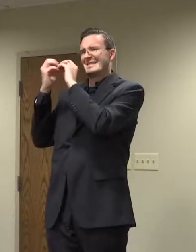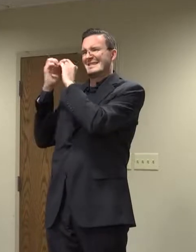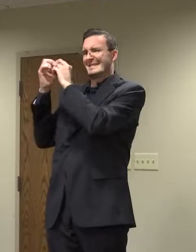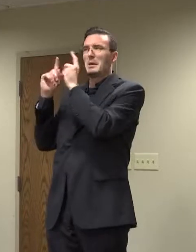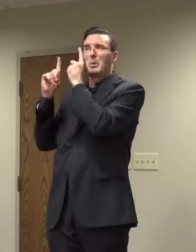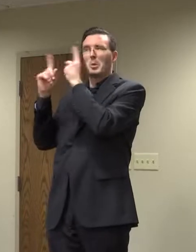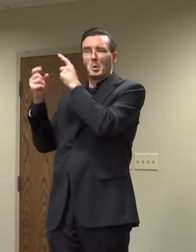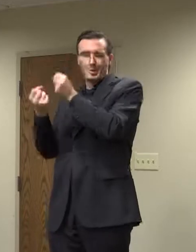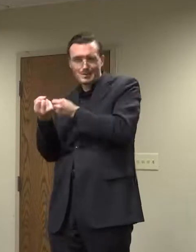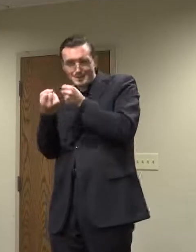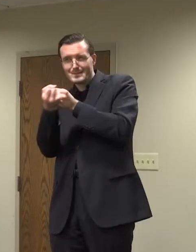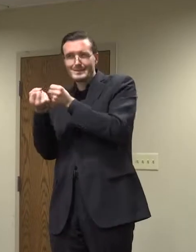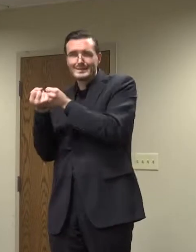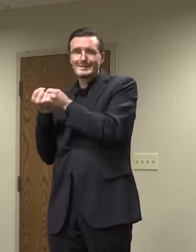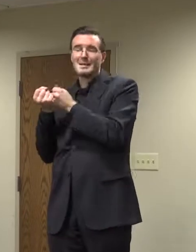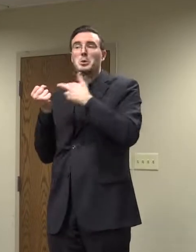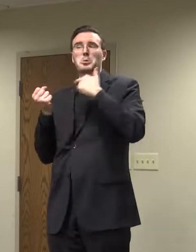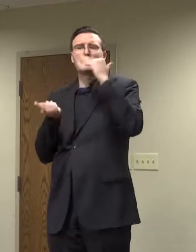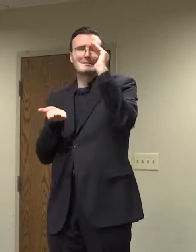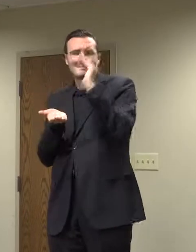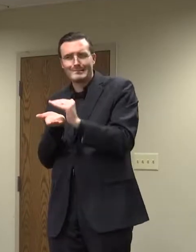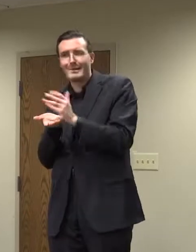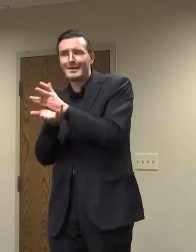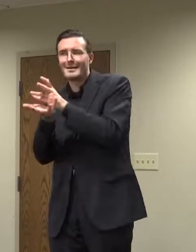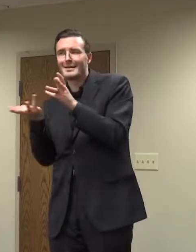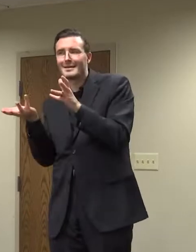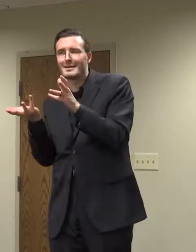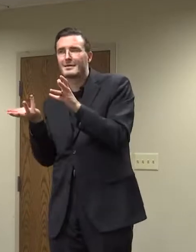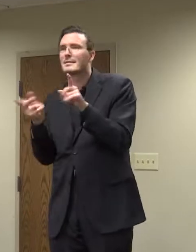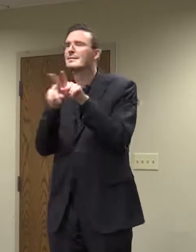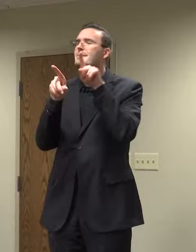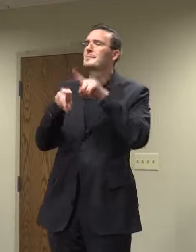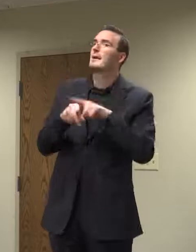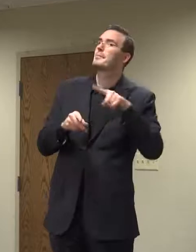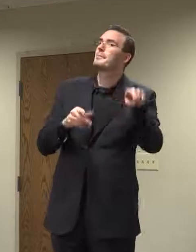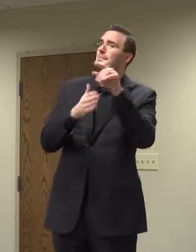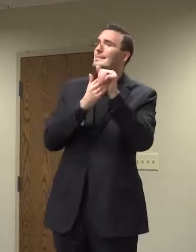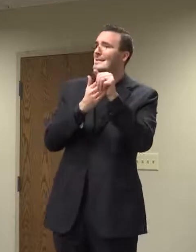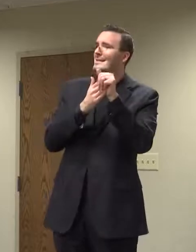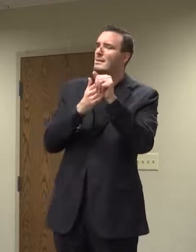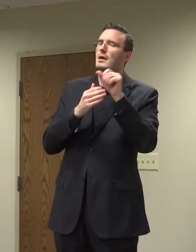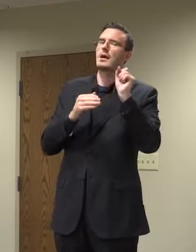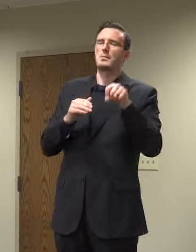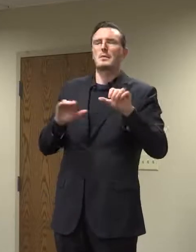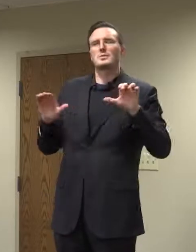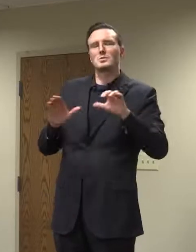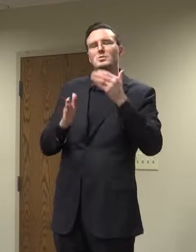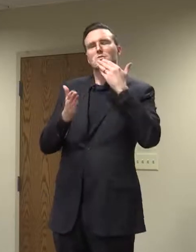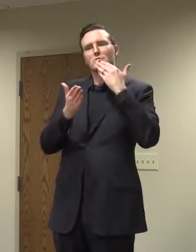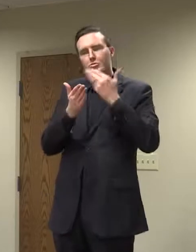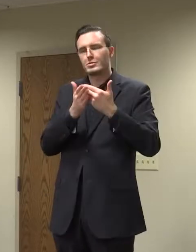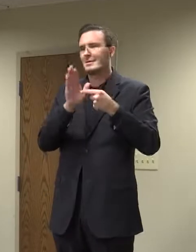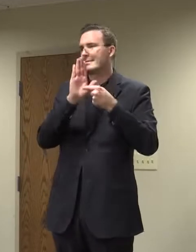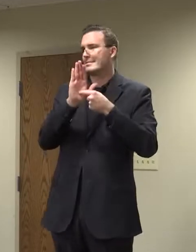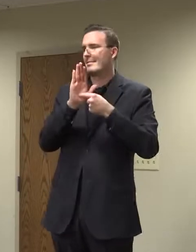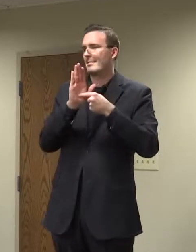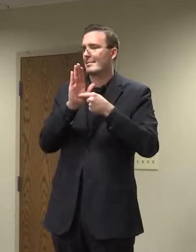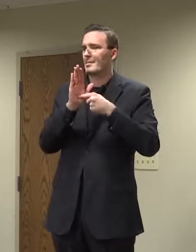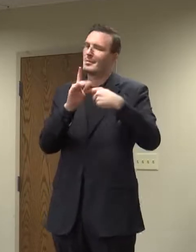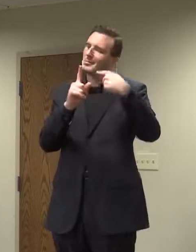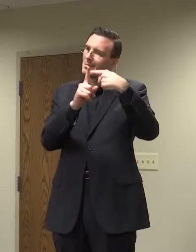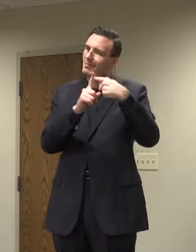mitigate that. And at the same time, we need our leaders to stand up and do a positive in the right direction. And so